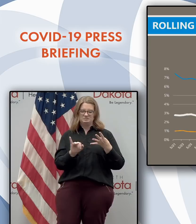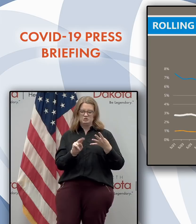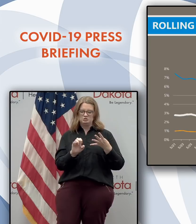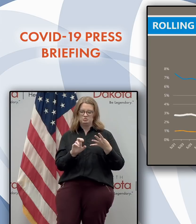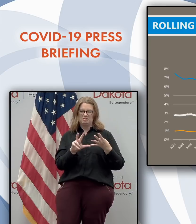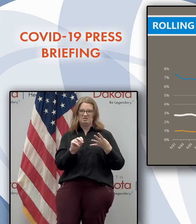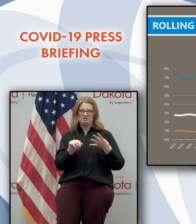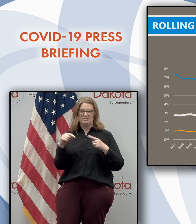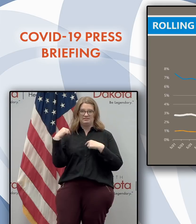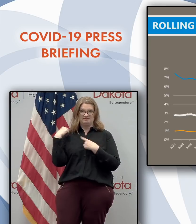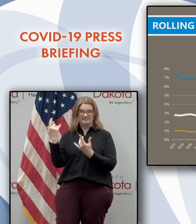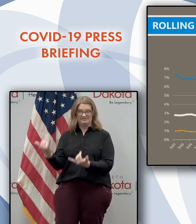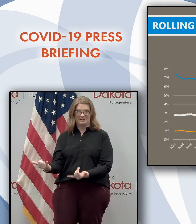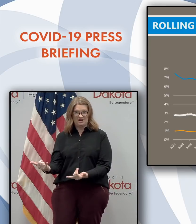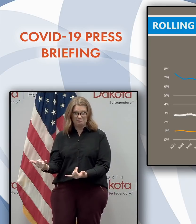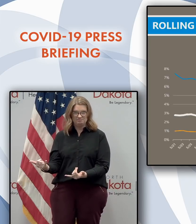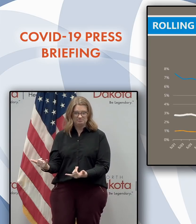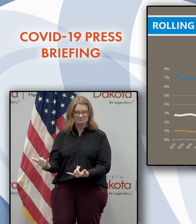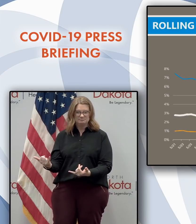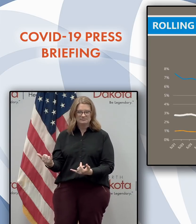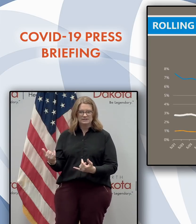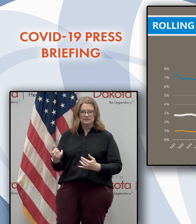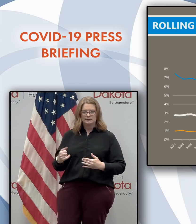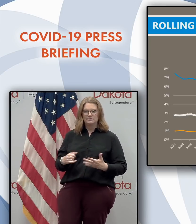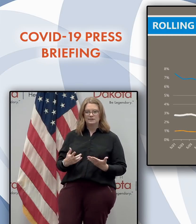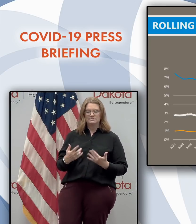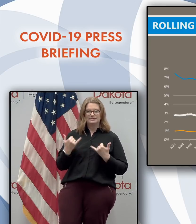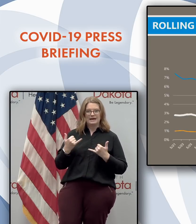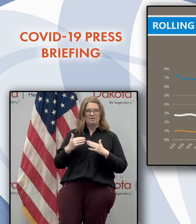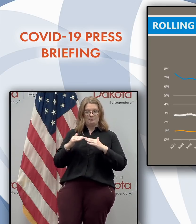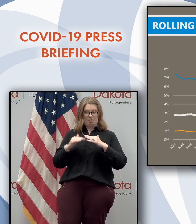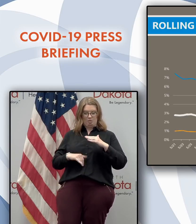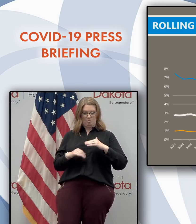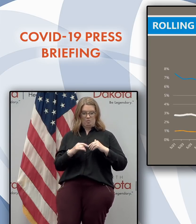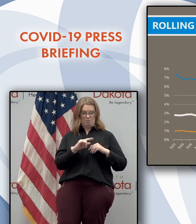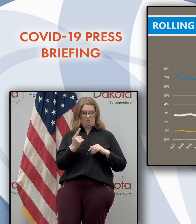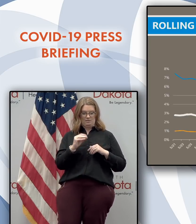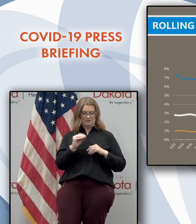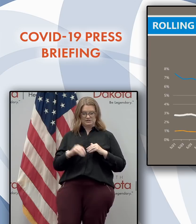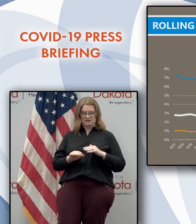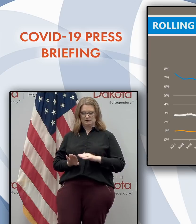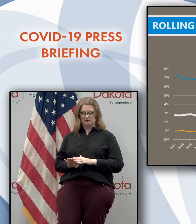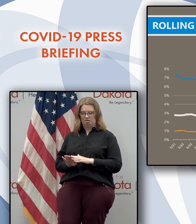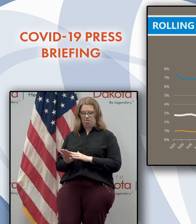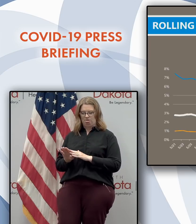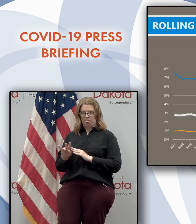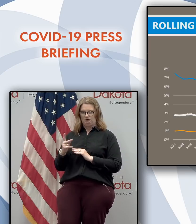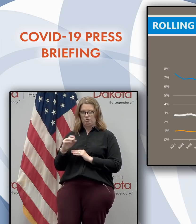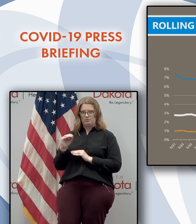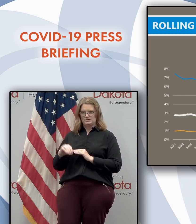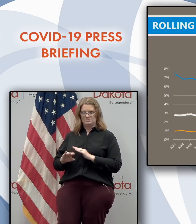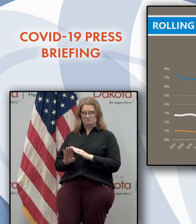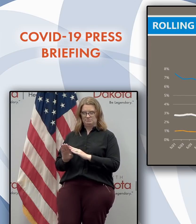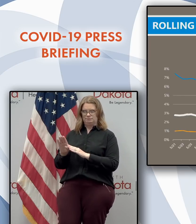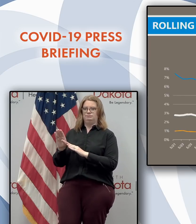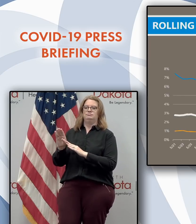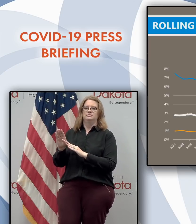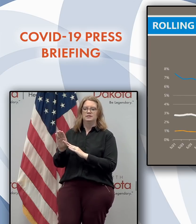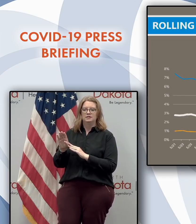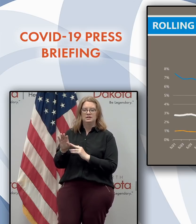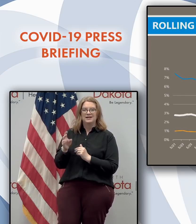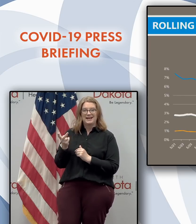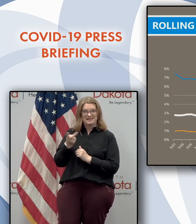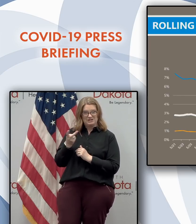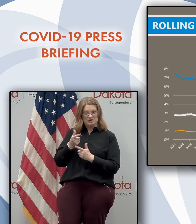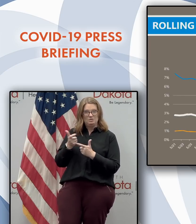today where we've gone as a state from below 1% to about a little over 2%. And in our two most populous